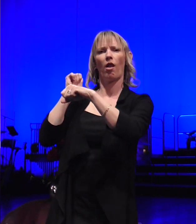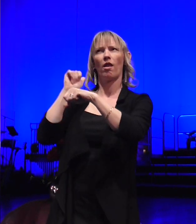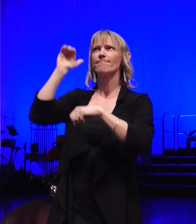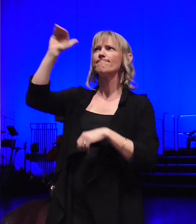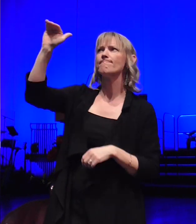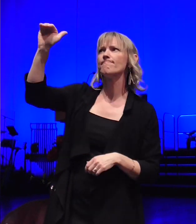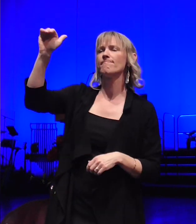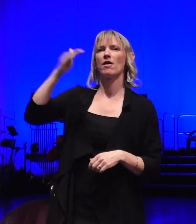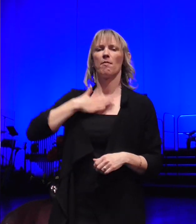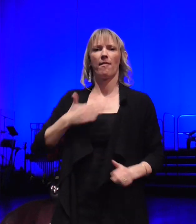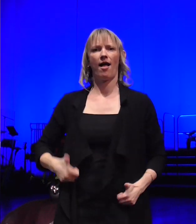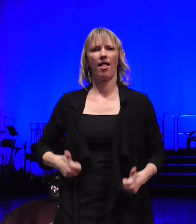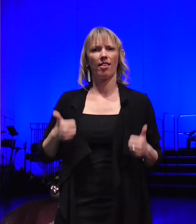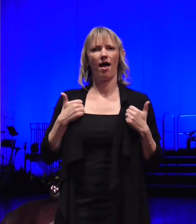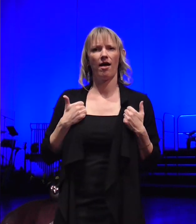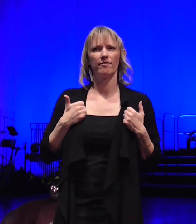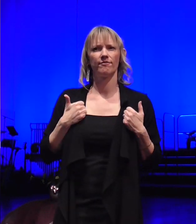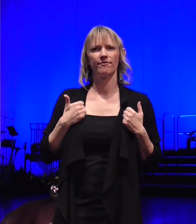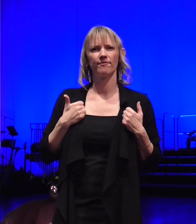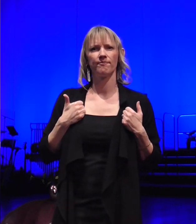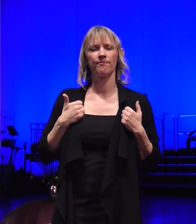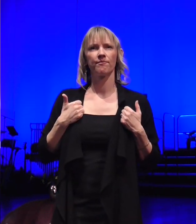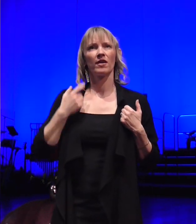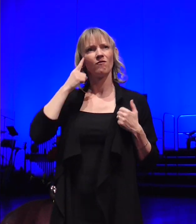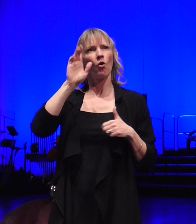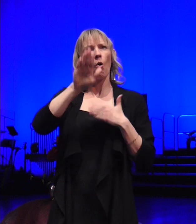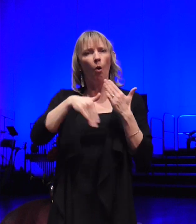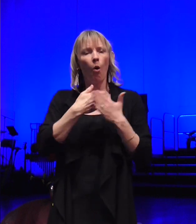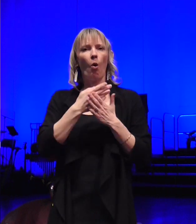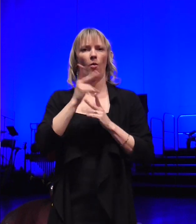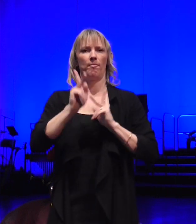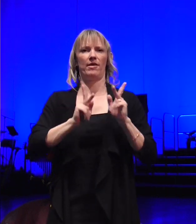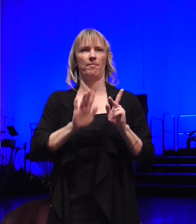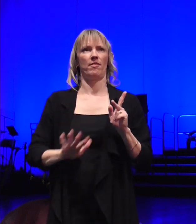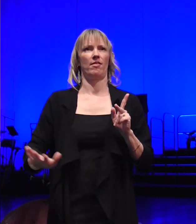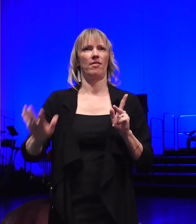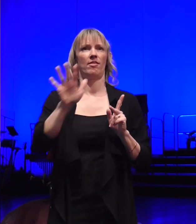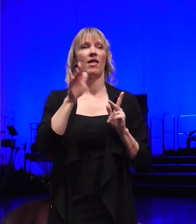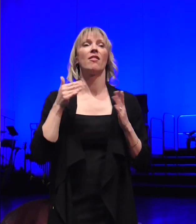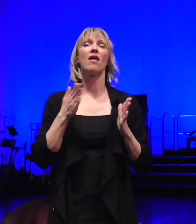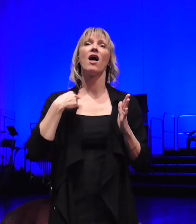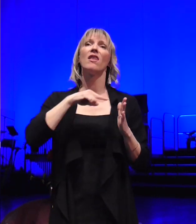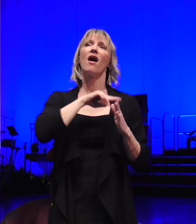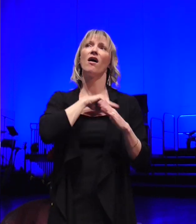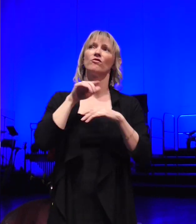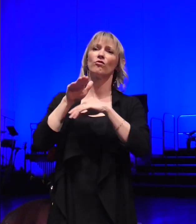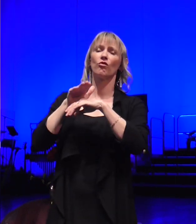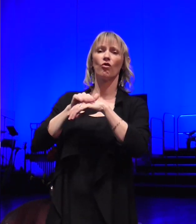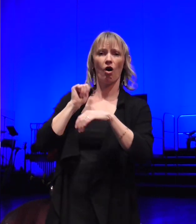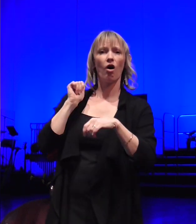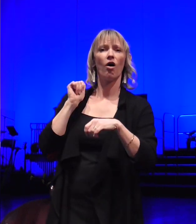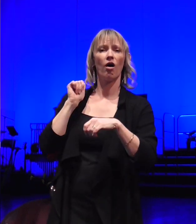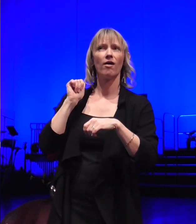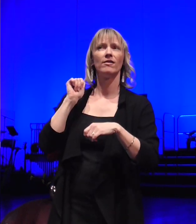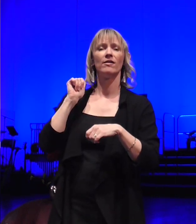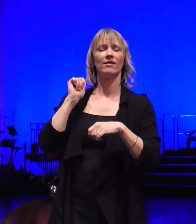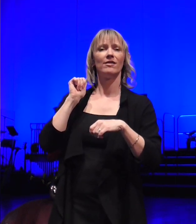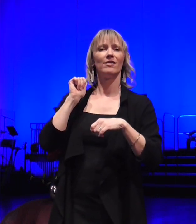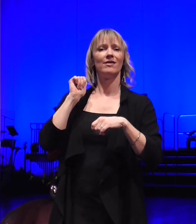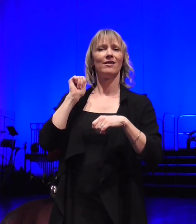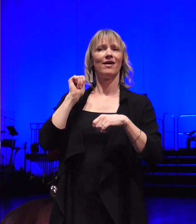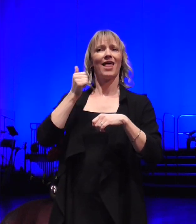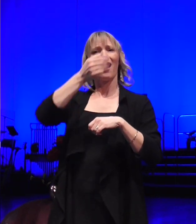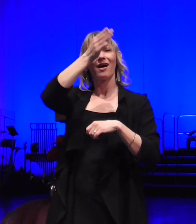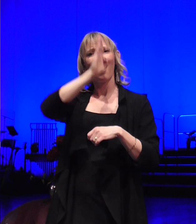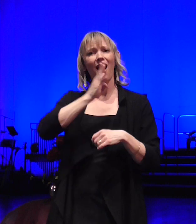life and for all people? Let us call forth a God